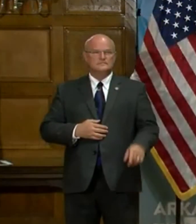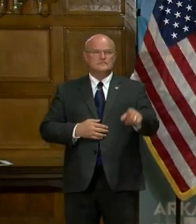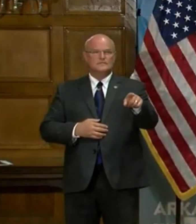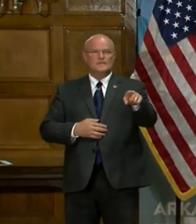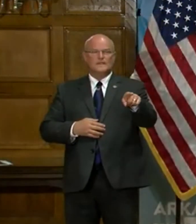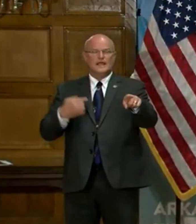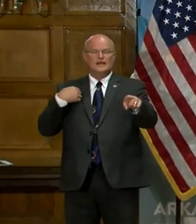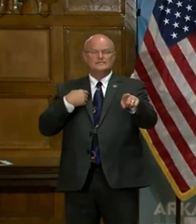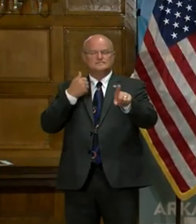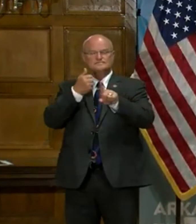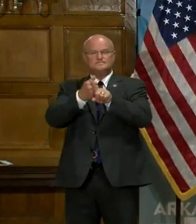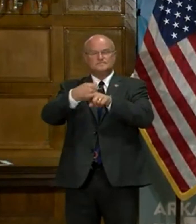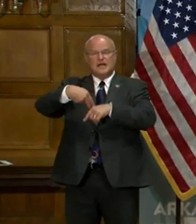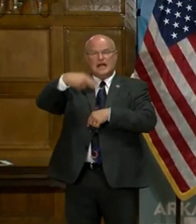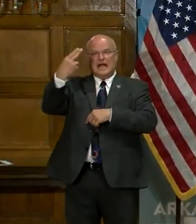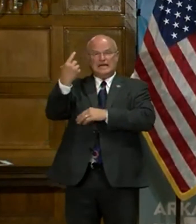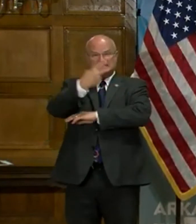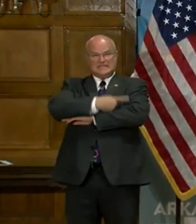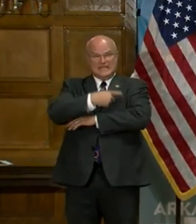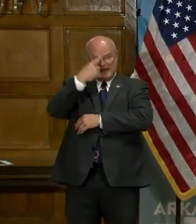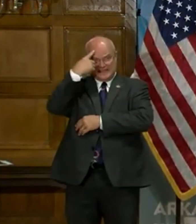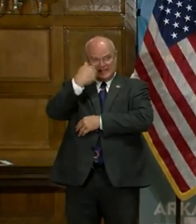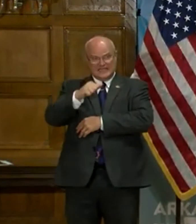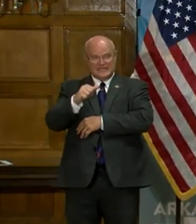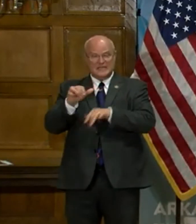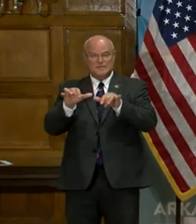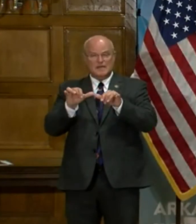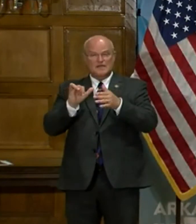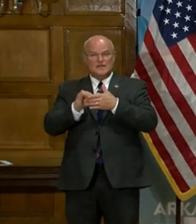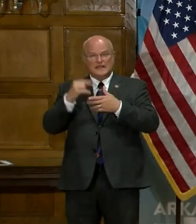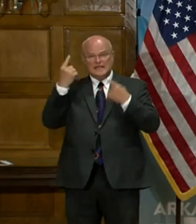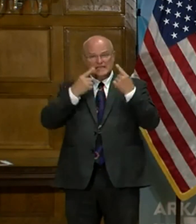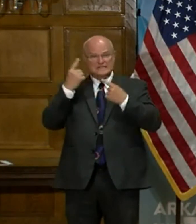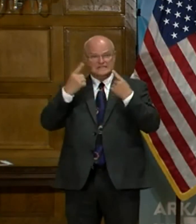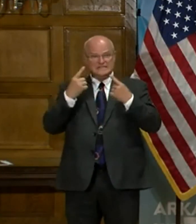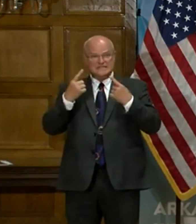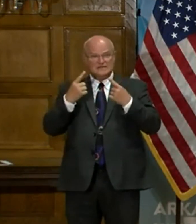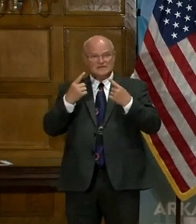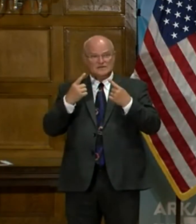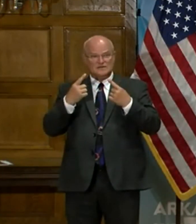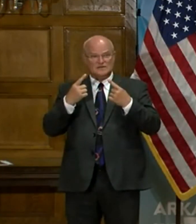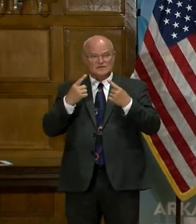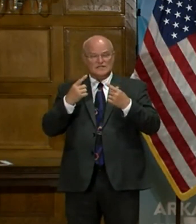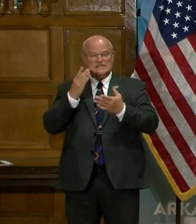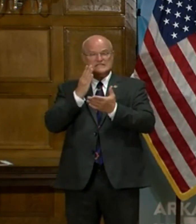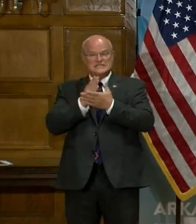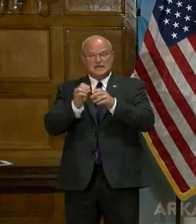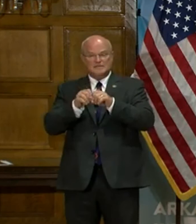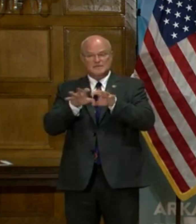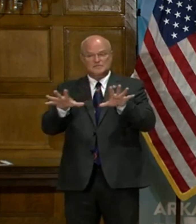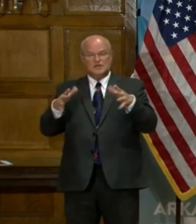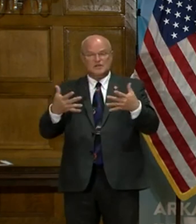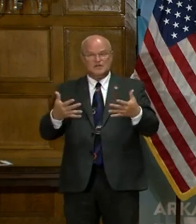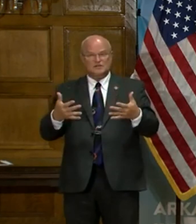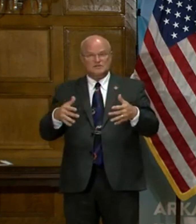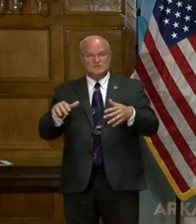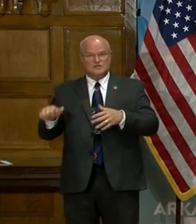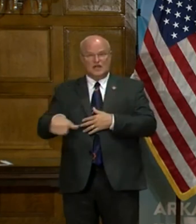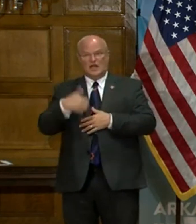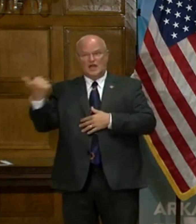As we hit a record high today, do you think there's any measure that you would consider taking to curb the spread that you haven't already